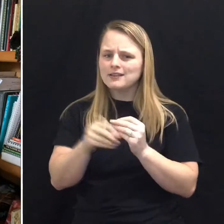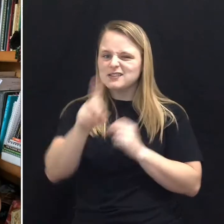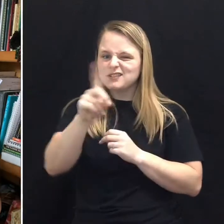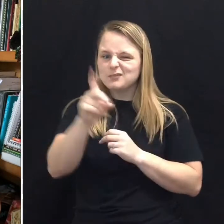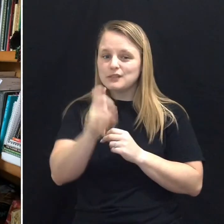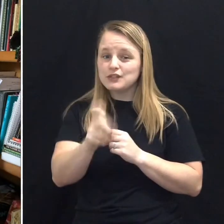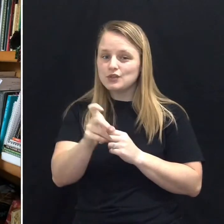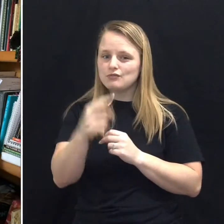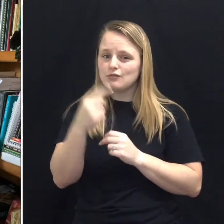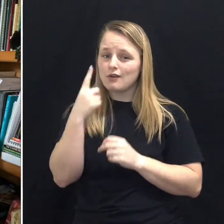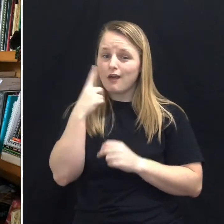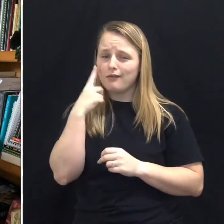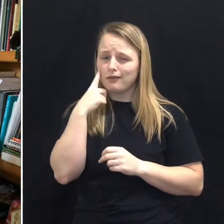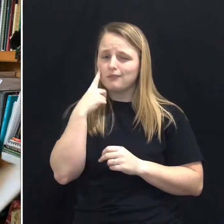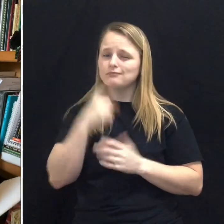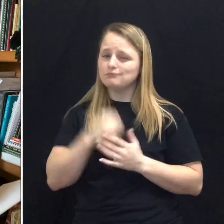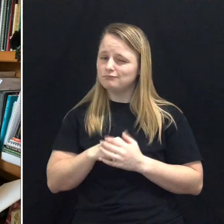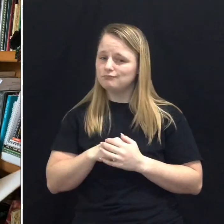mystery.